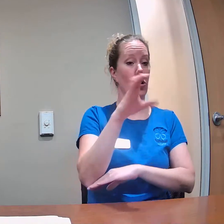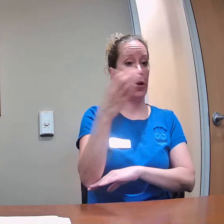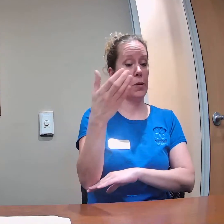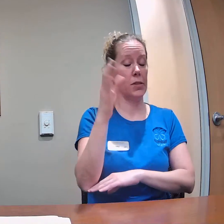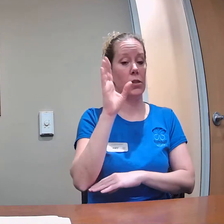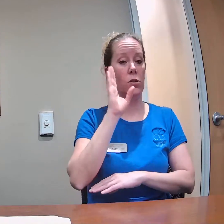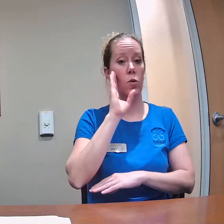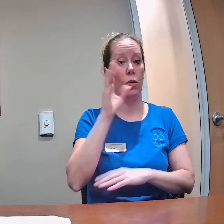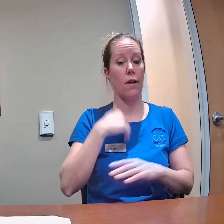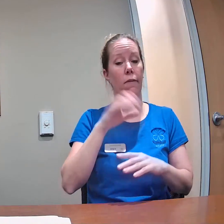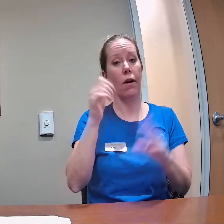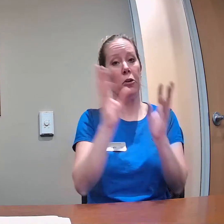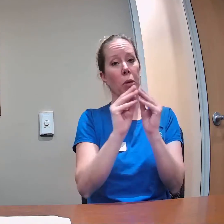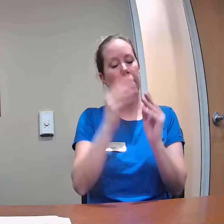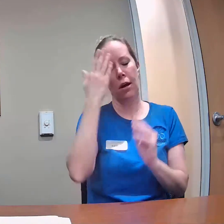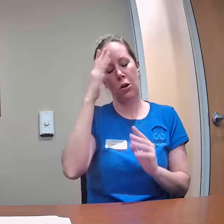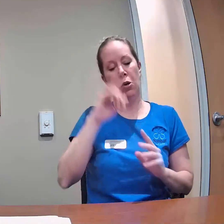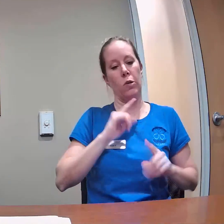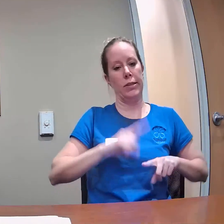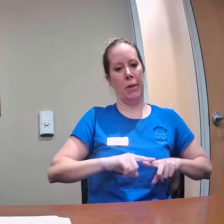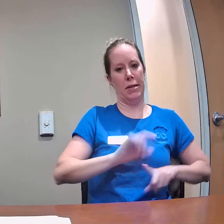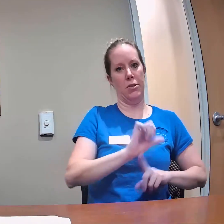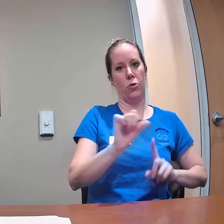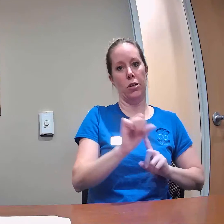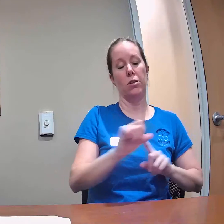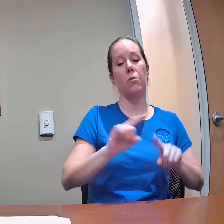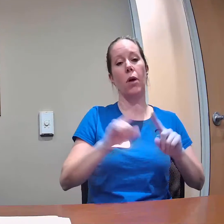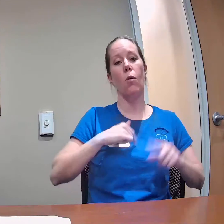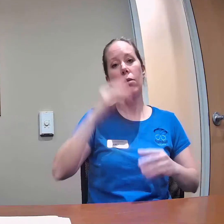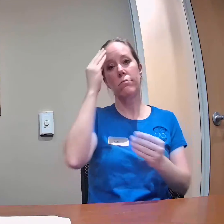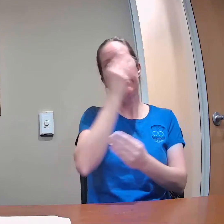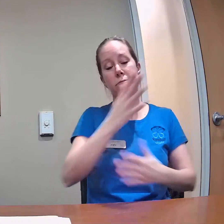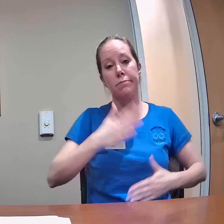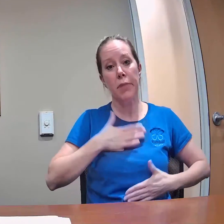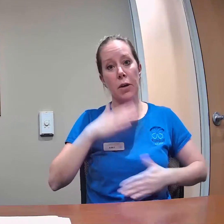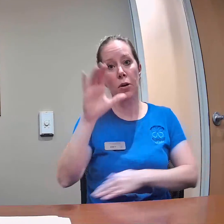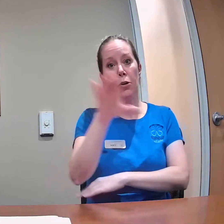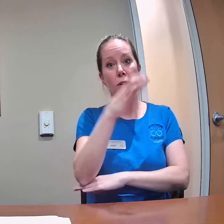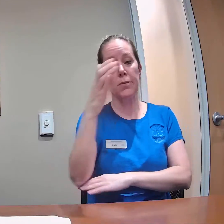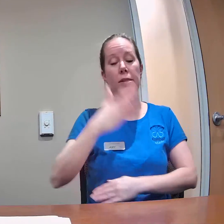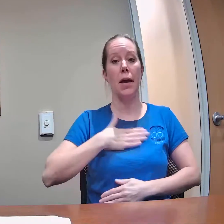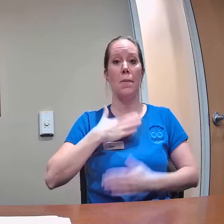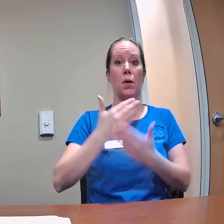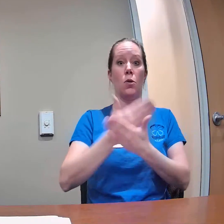to wish all of you a very Merry Christmas and Happy New Year. Keep safe.